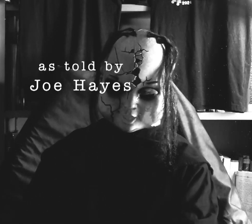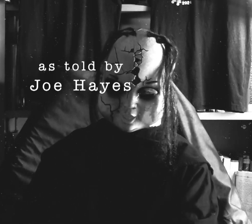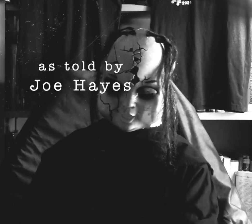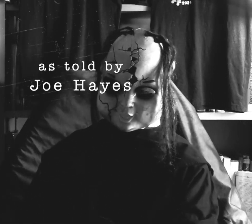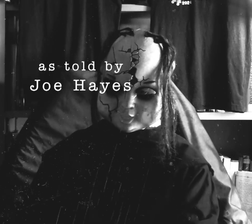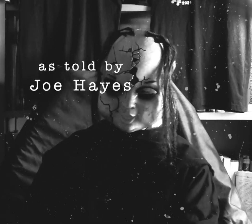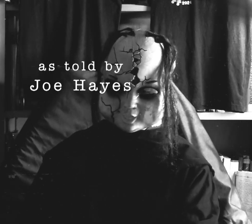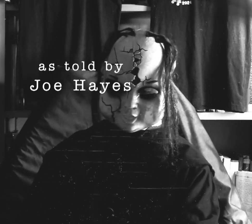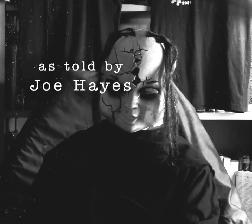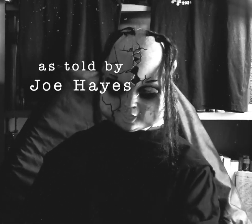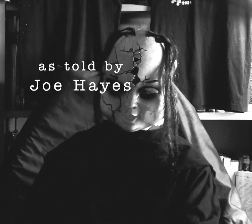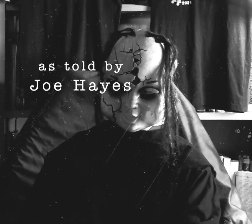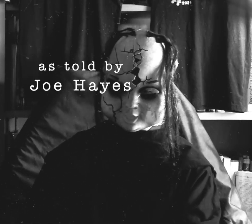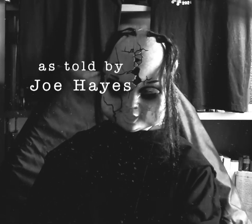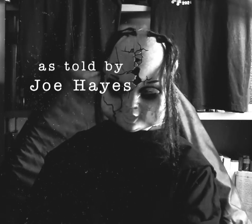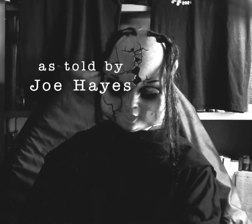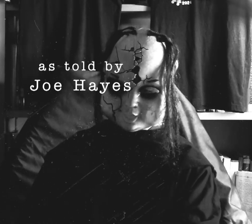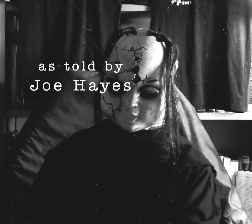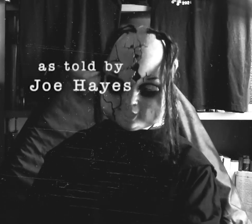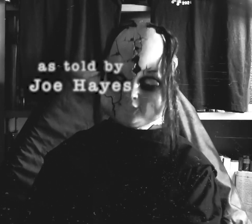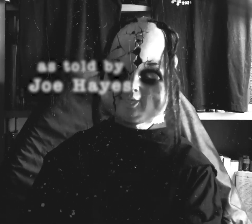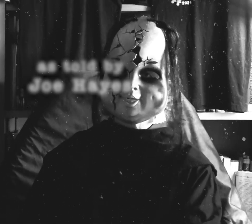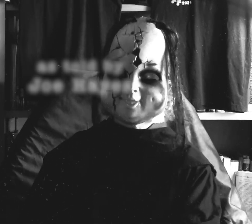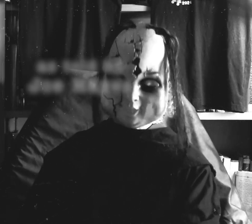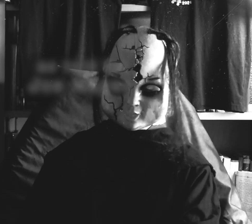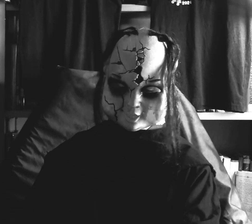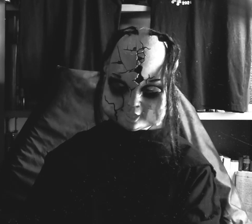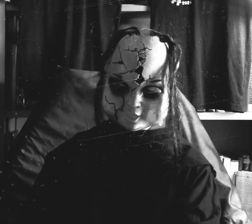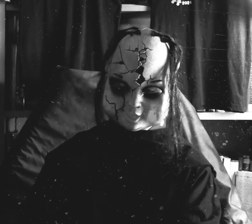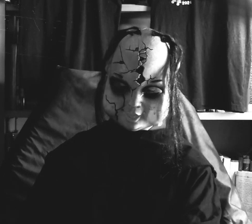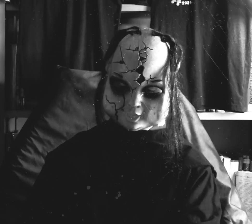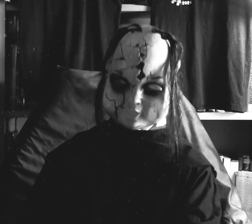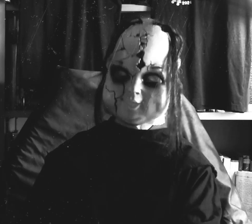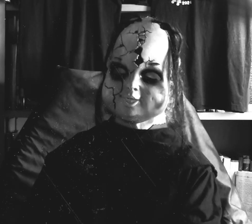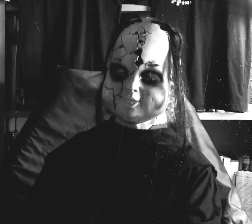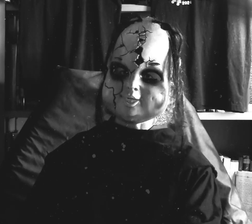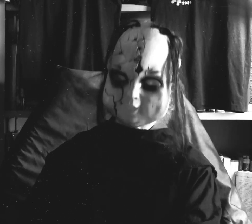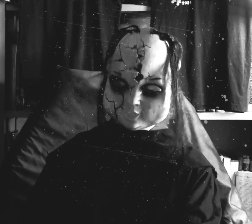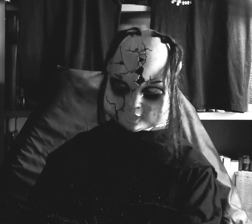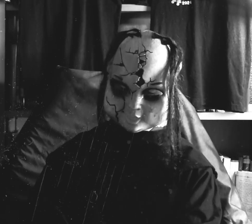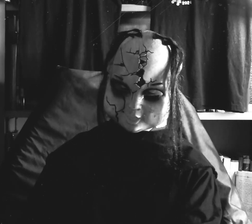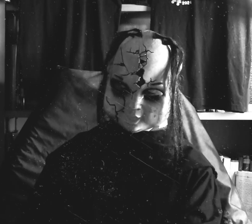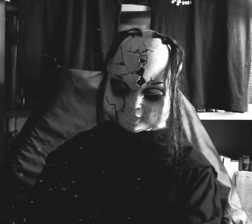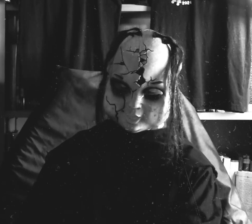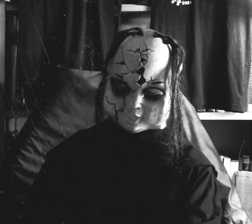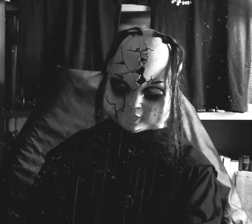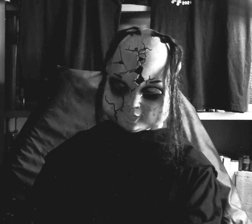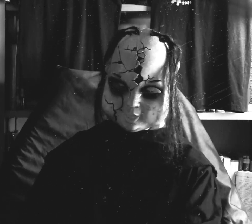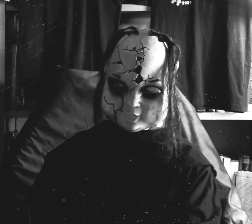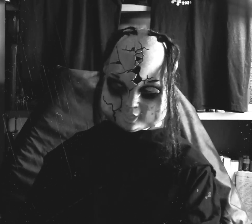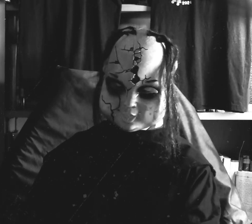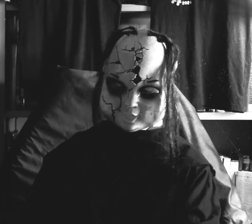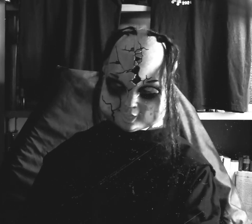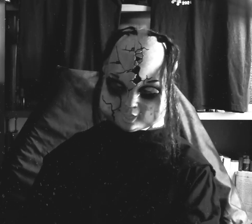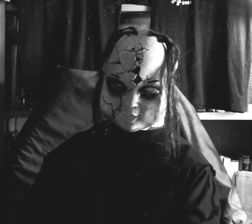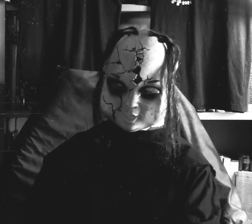What I'm going to tell you is the best known story in the Southwest. Not just the best known ghost